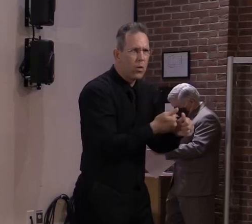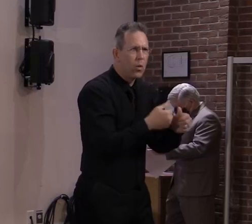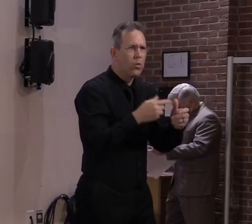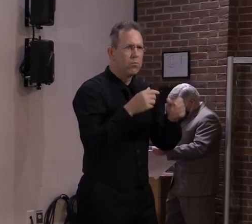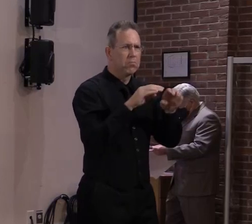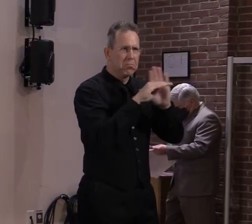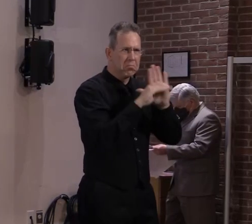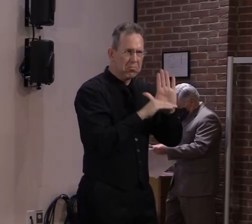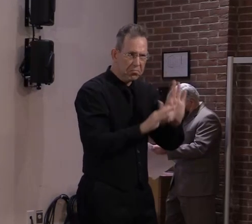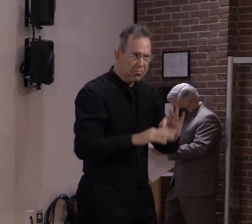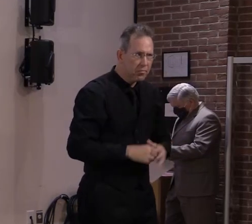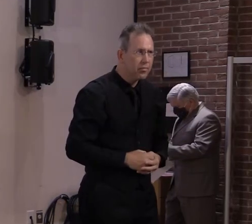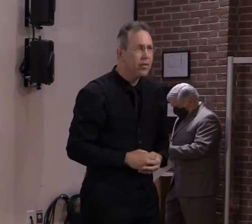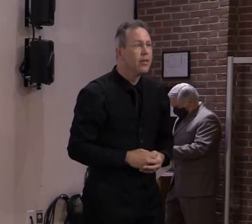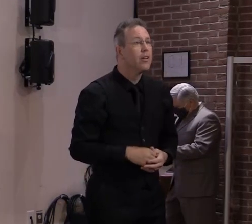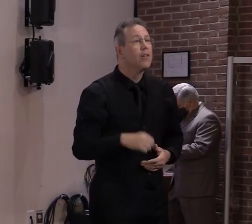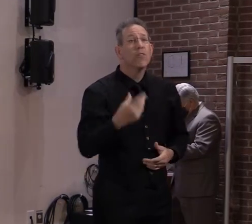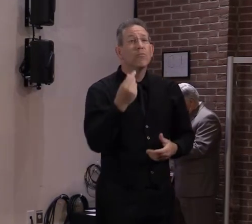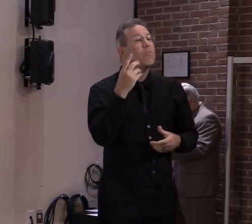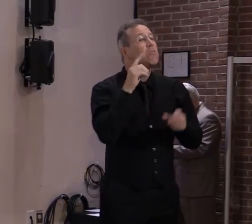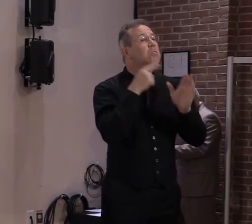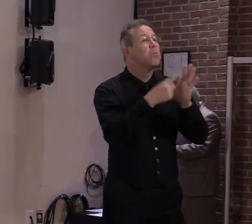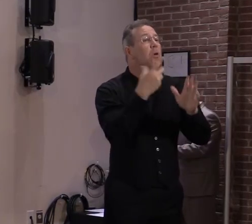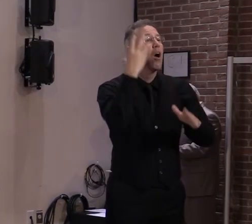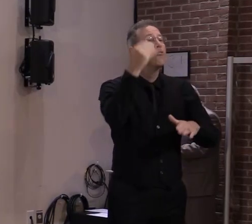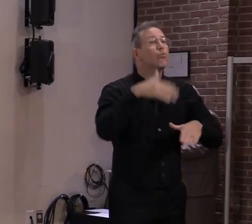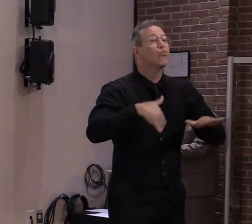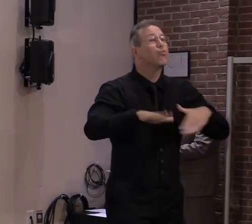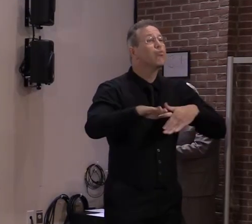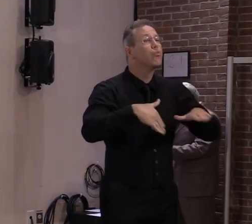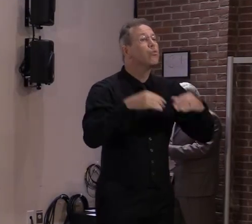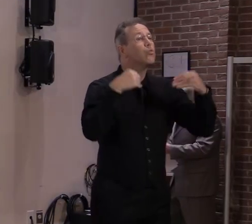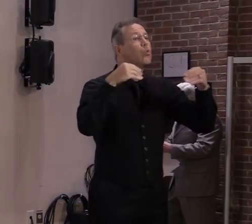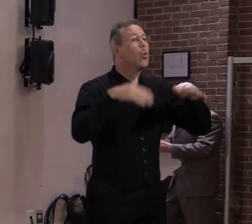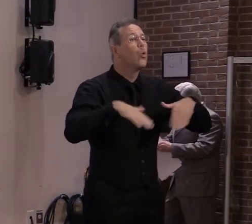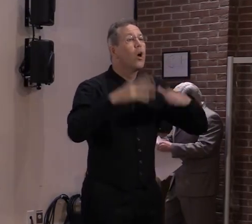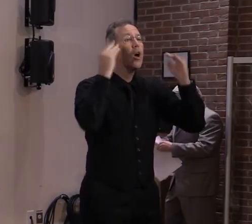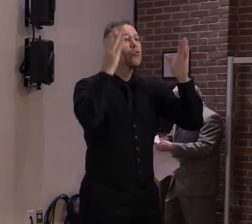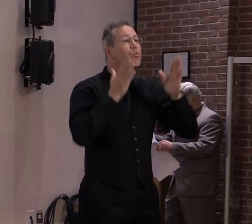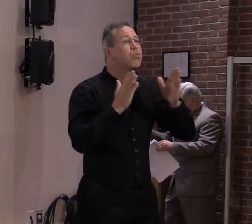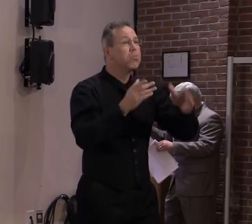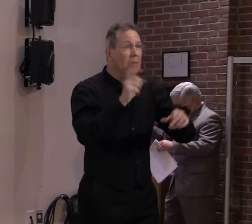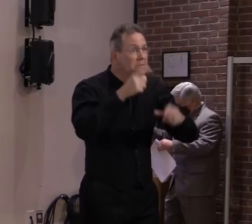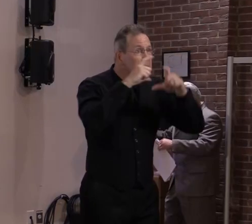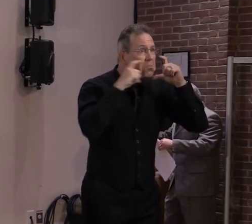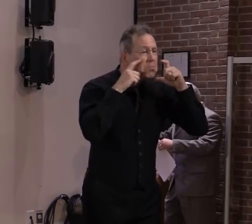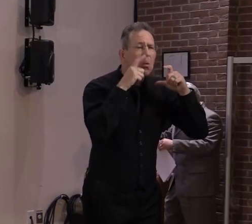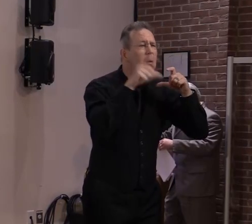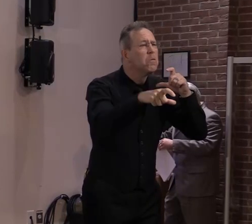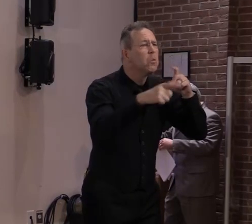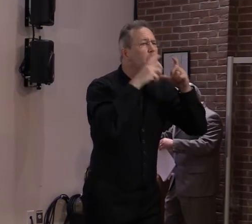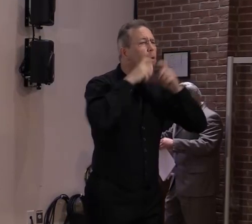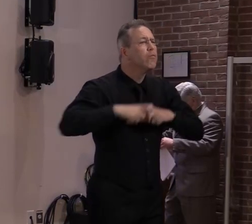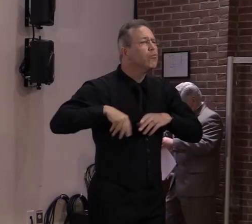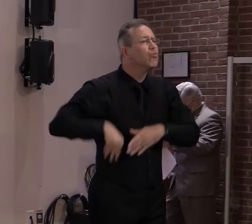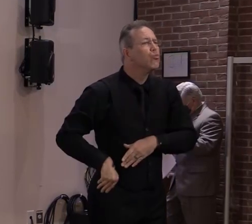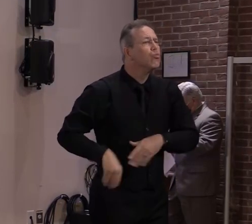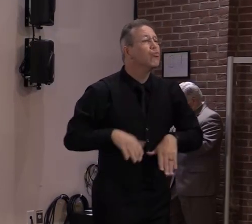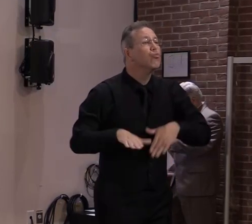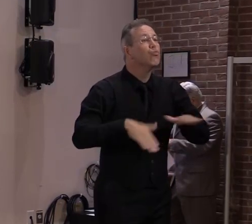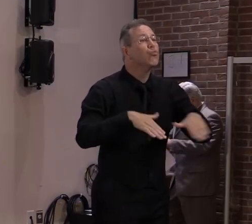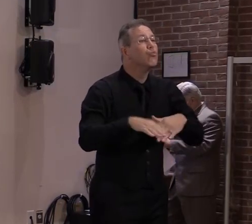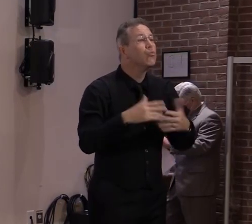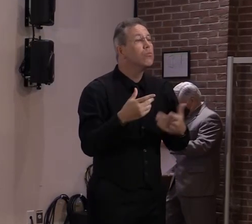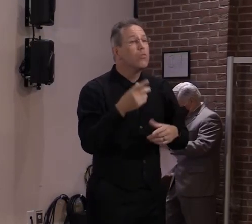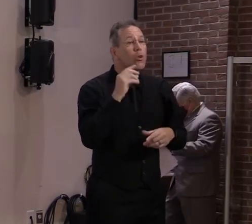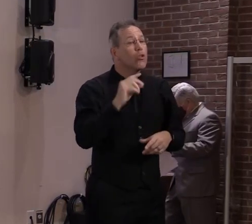the street, you don't need to wear a mask. If you're at the dog park and you're not in a crowd, you don't need a mask.